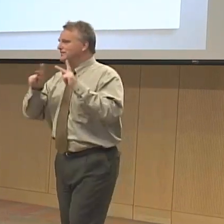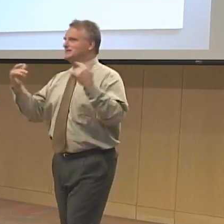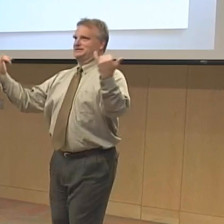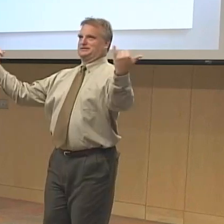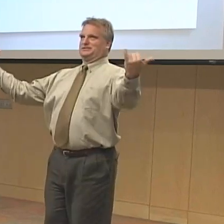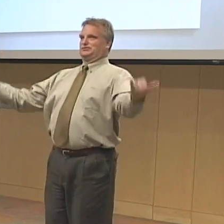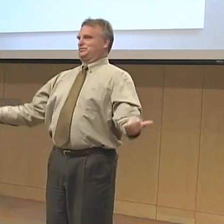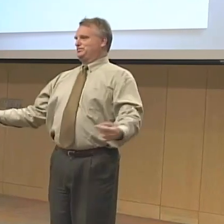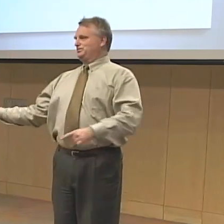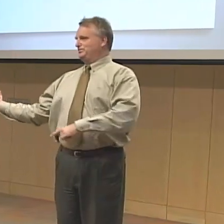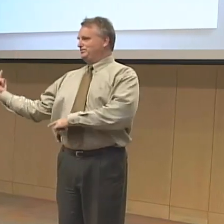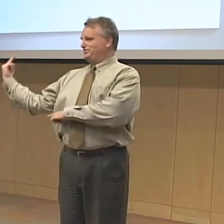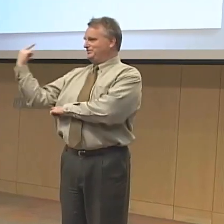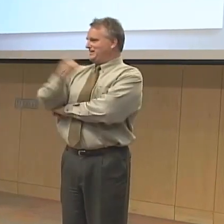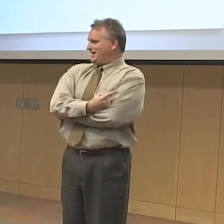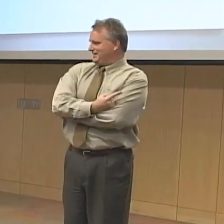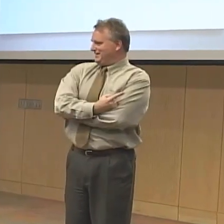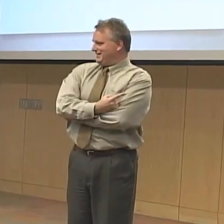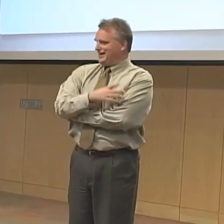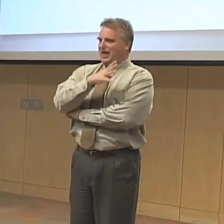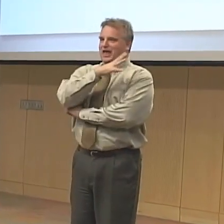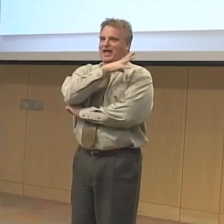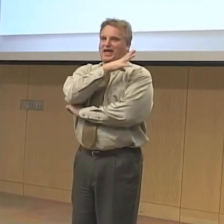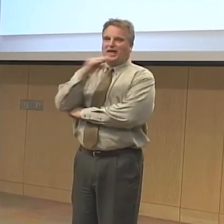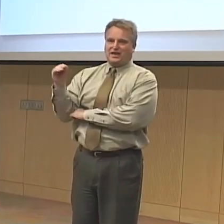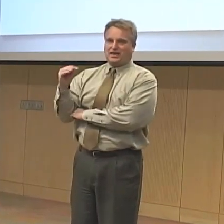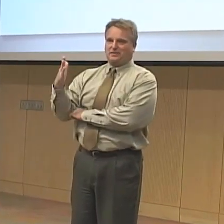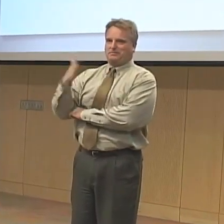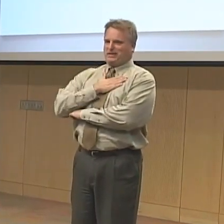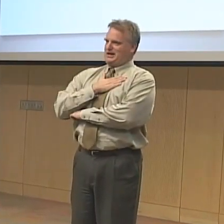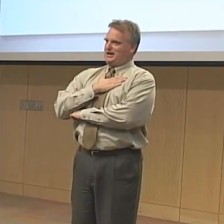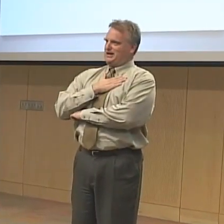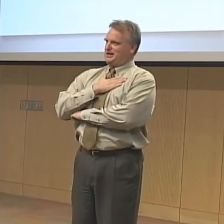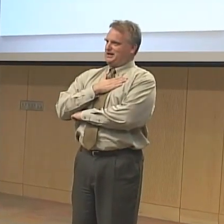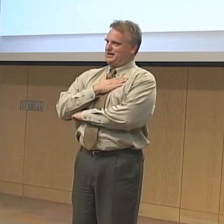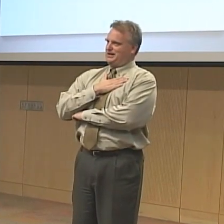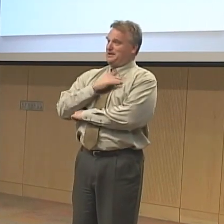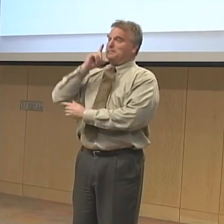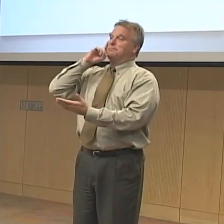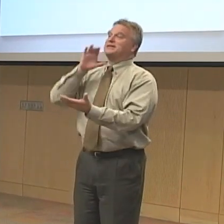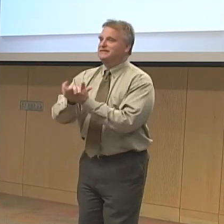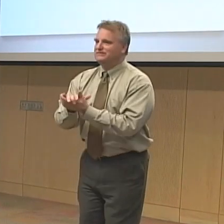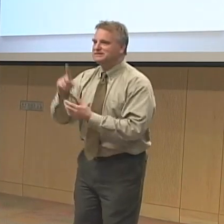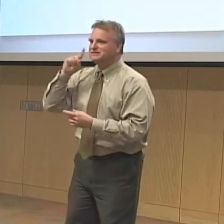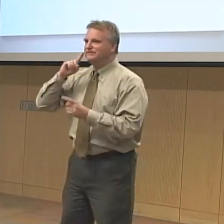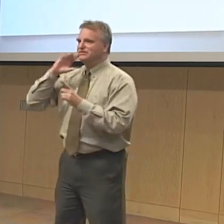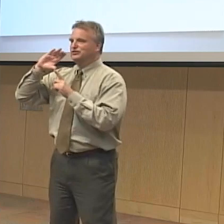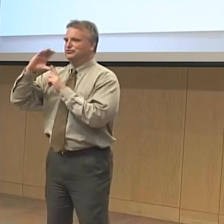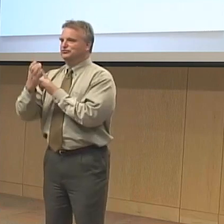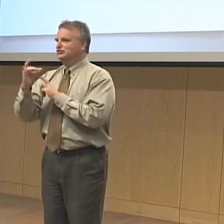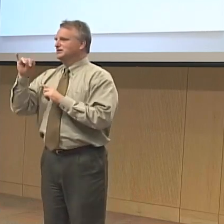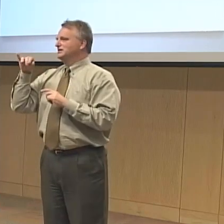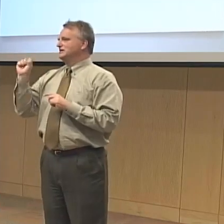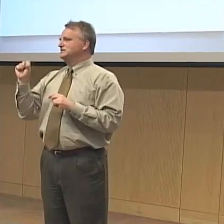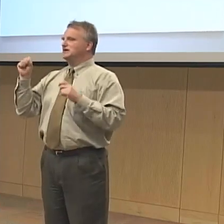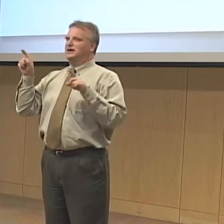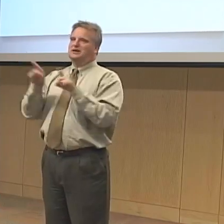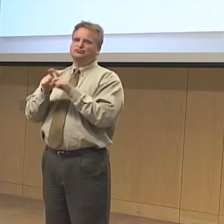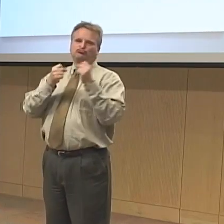people in contemporary times. And my belief that the deaf culture is as